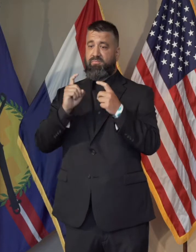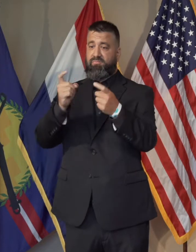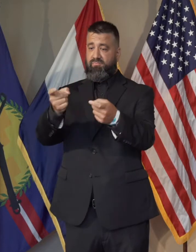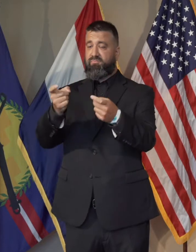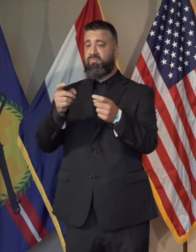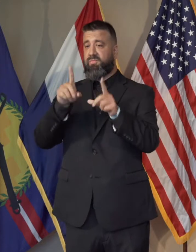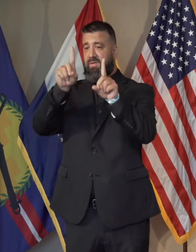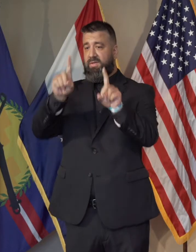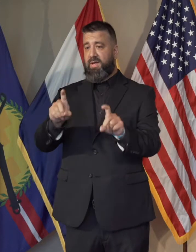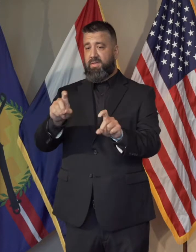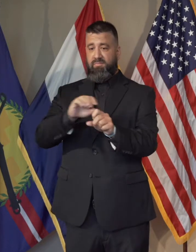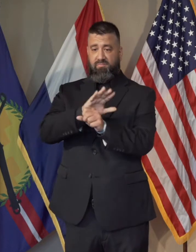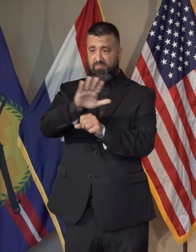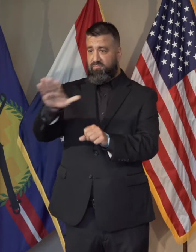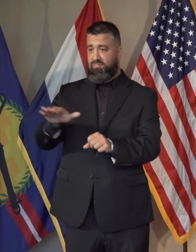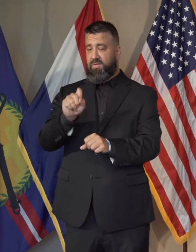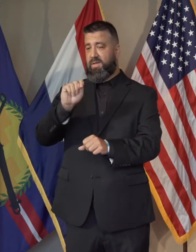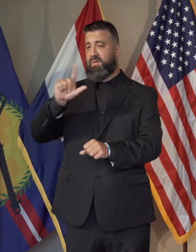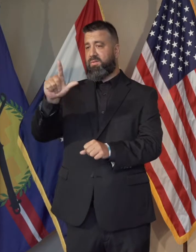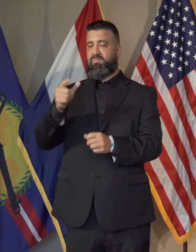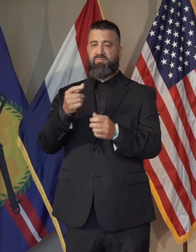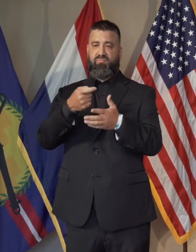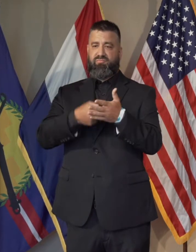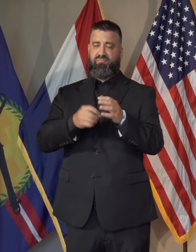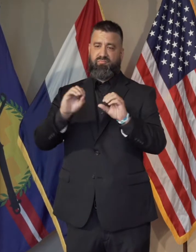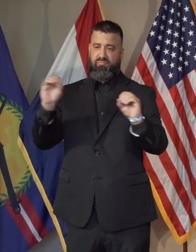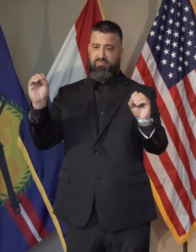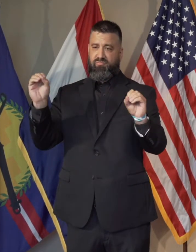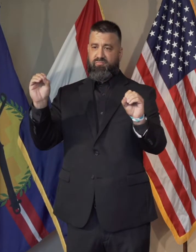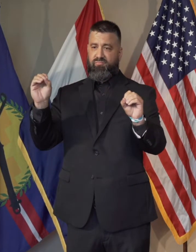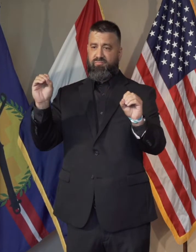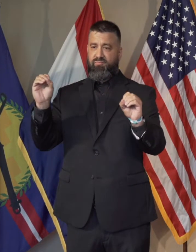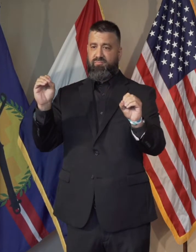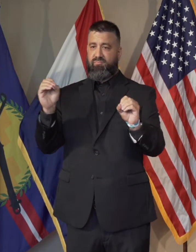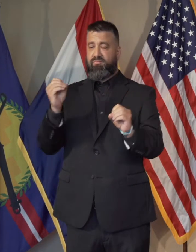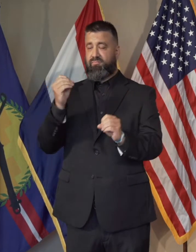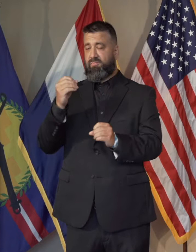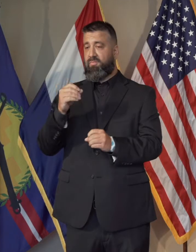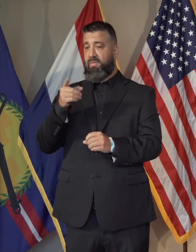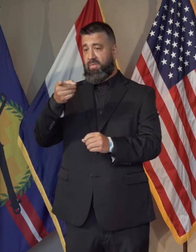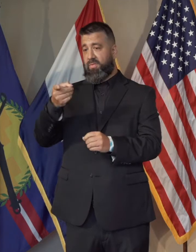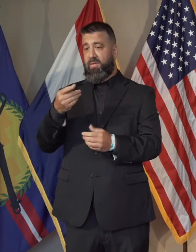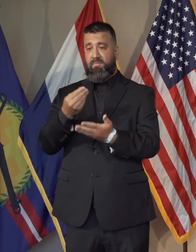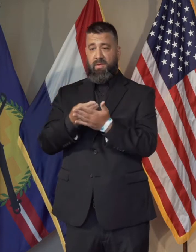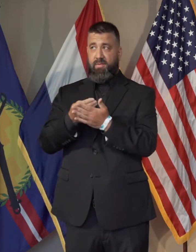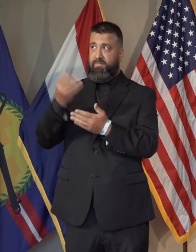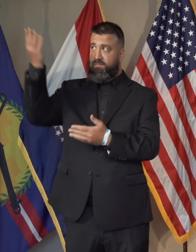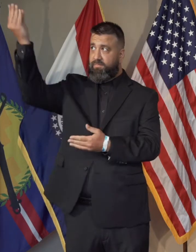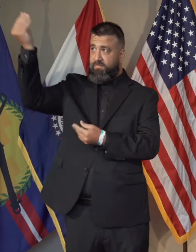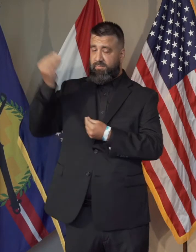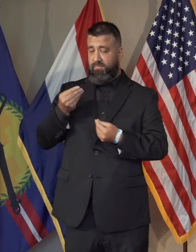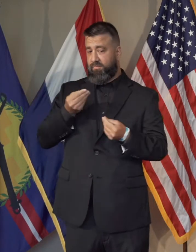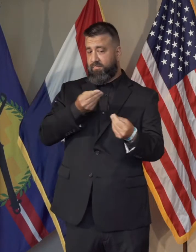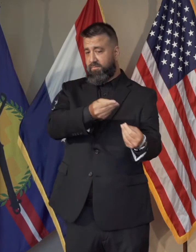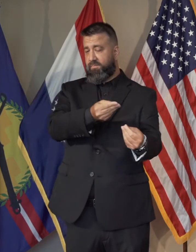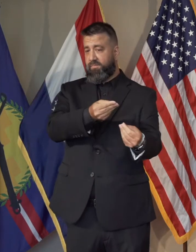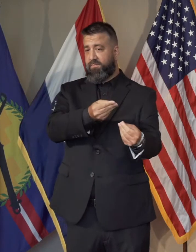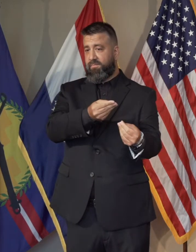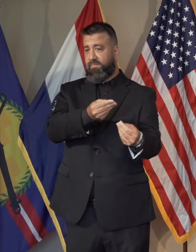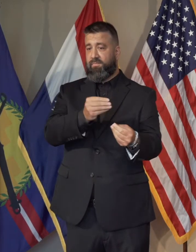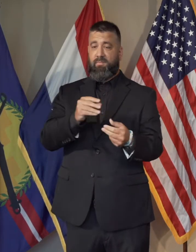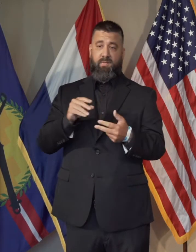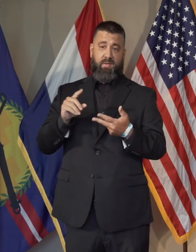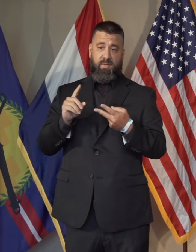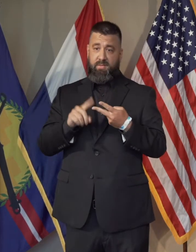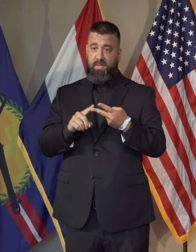charge. These funds are available through grants provided by the Federal CARES Act program. Secondly, I'd like to provide